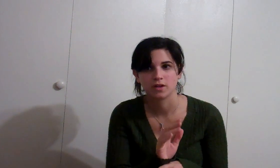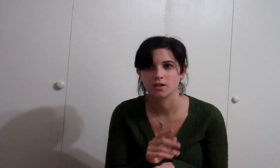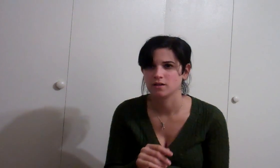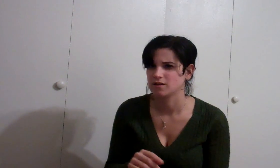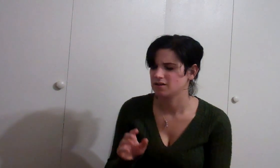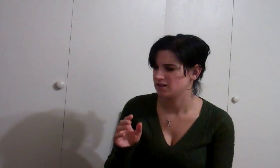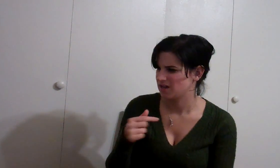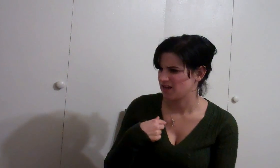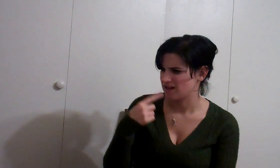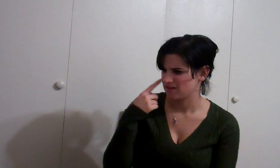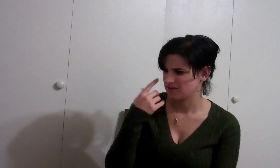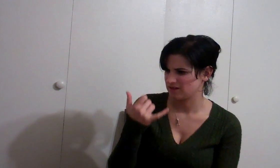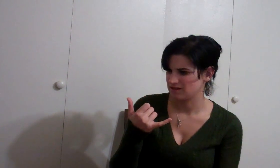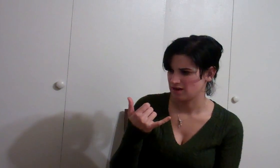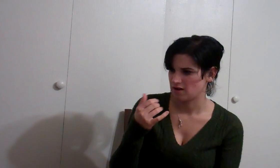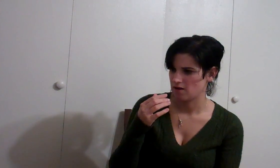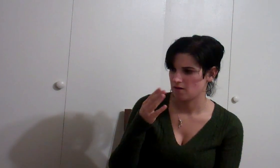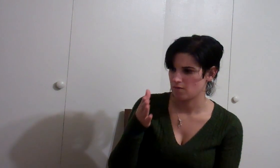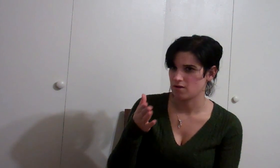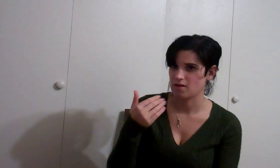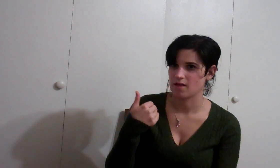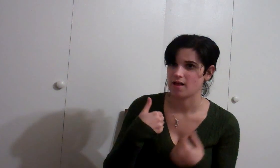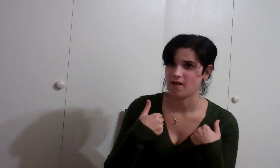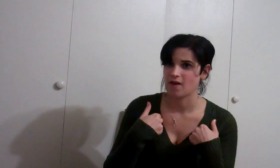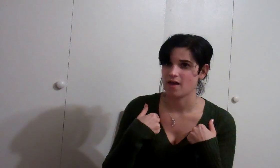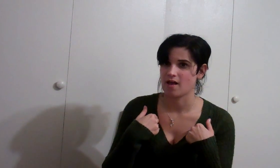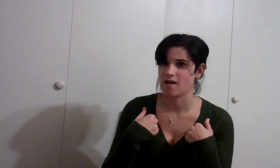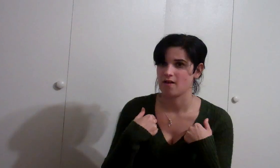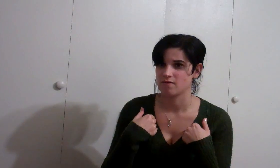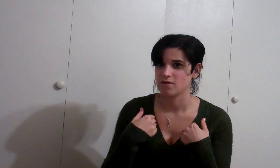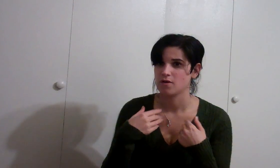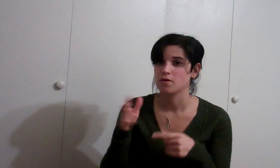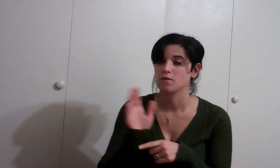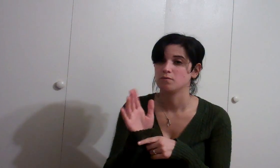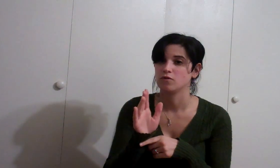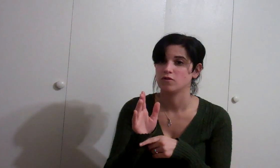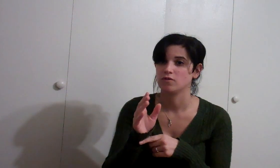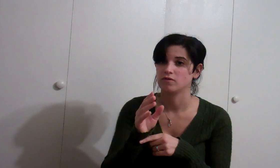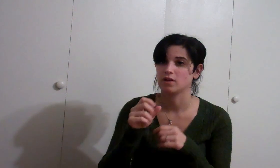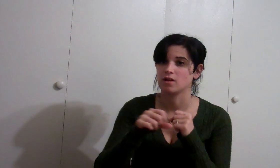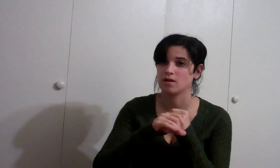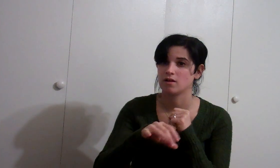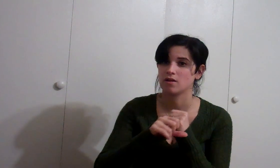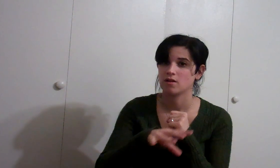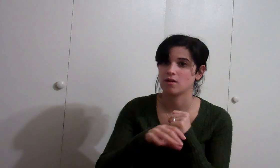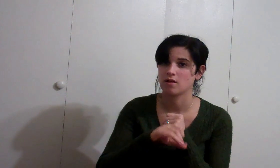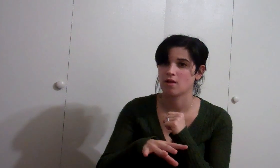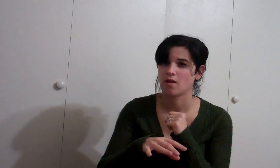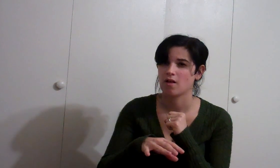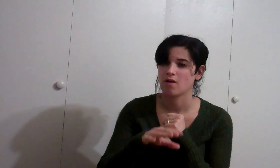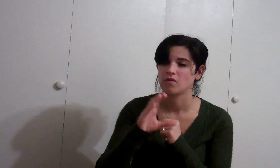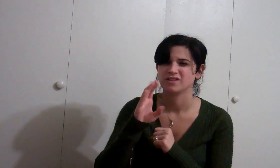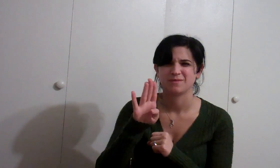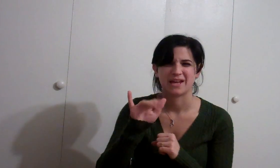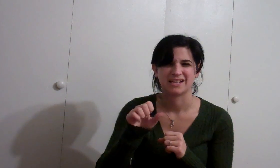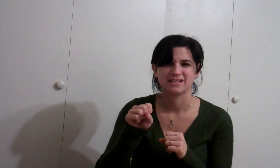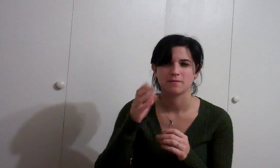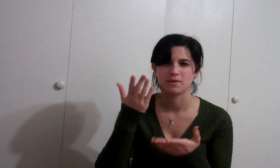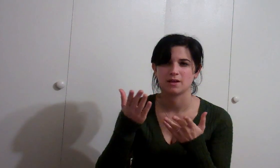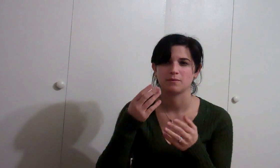I'm not quite sure, but the day after Thanksgiving. And then goes on sale the day after that, the DVDs. And it's quite I nice. just want to It's ask, done in 3D. I'm sorry, I didn't